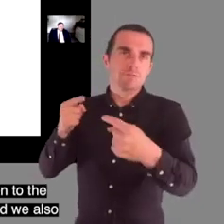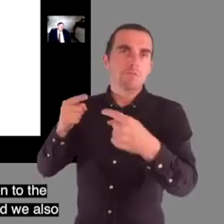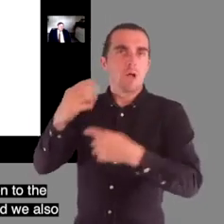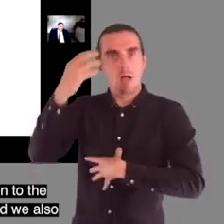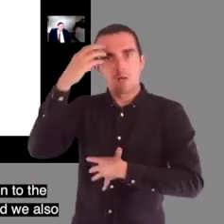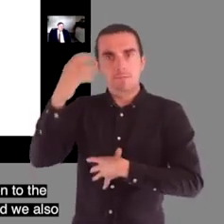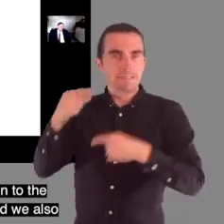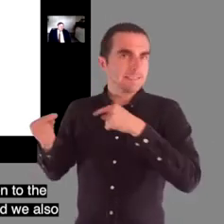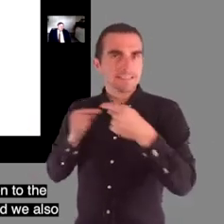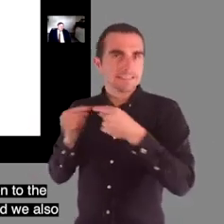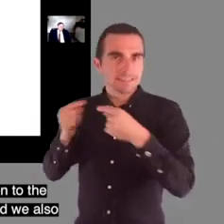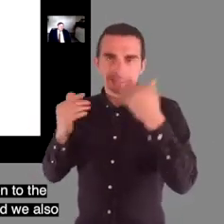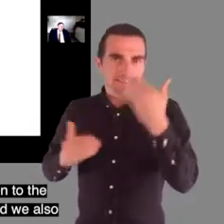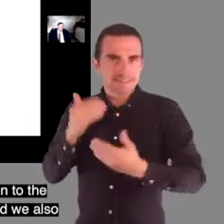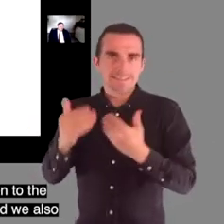raised